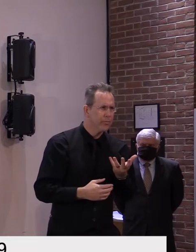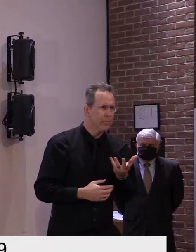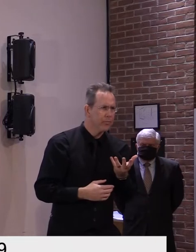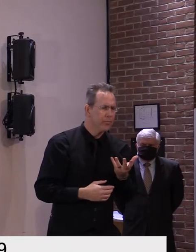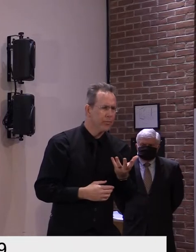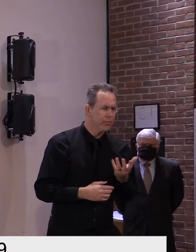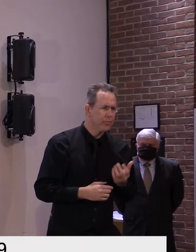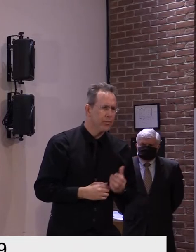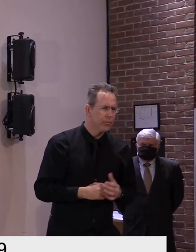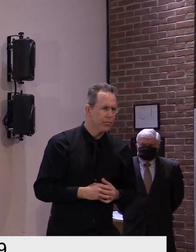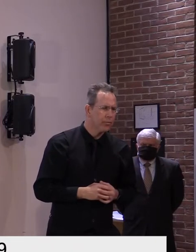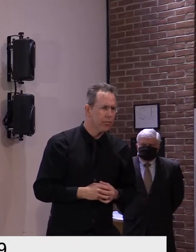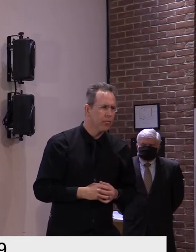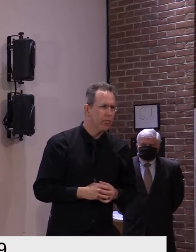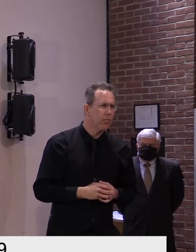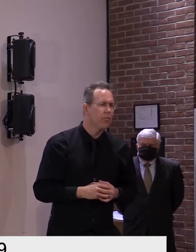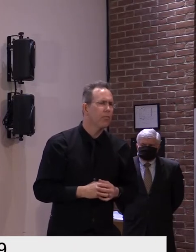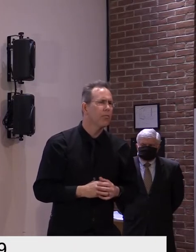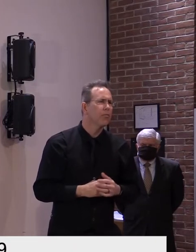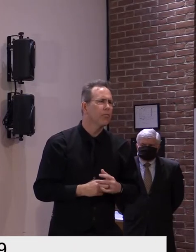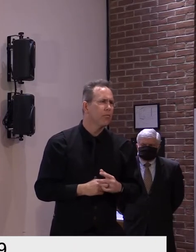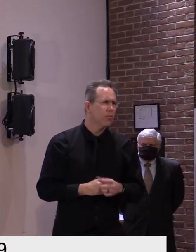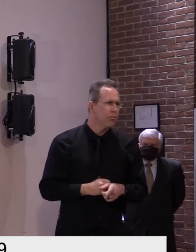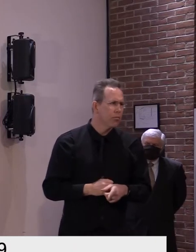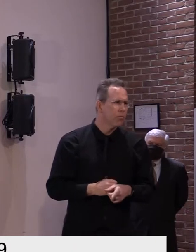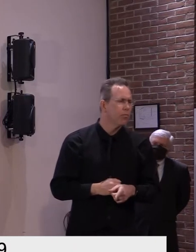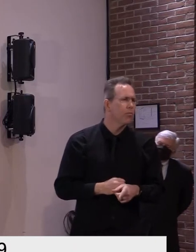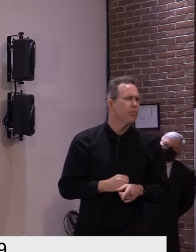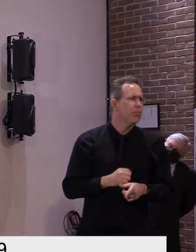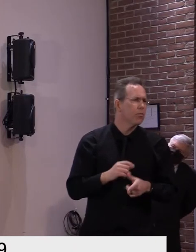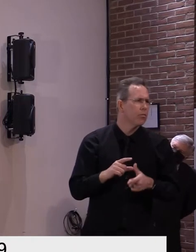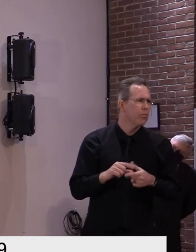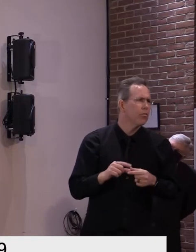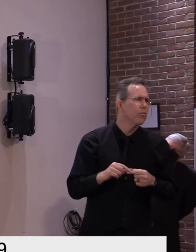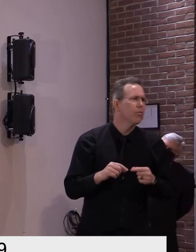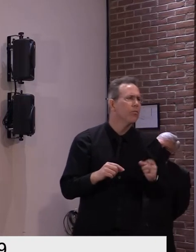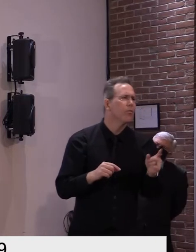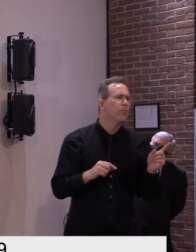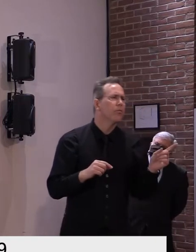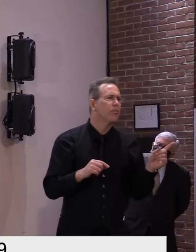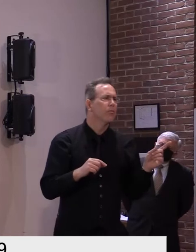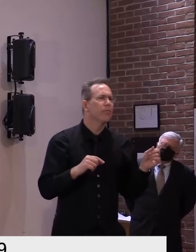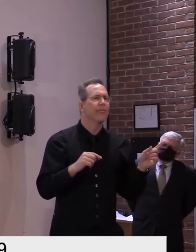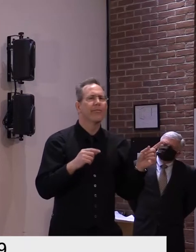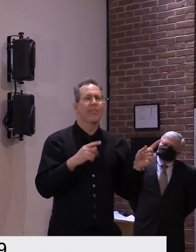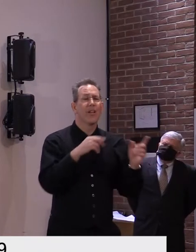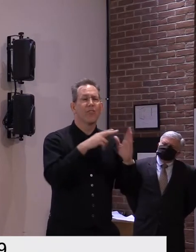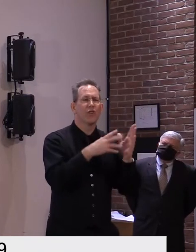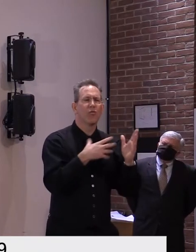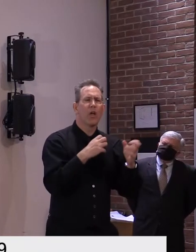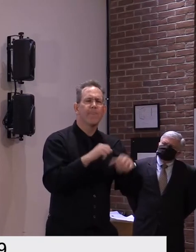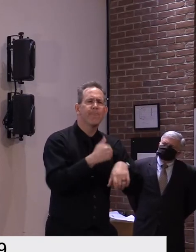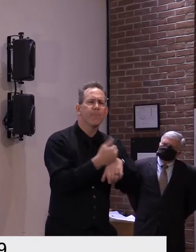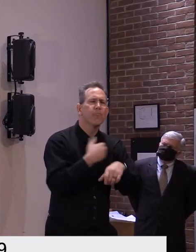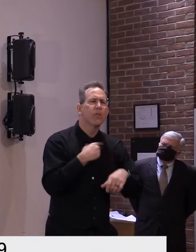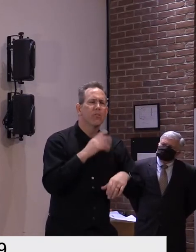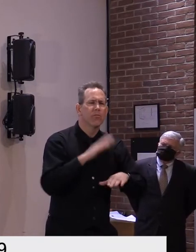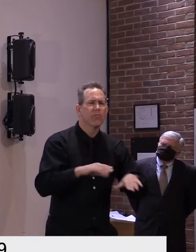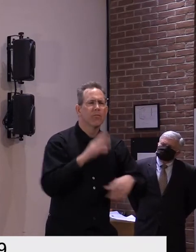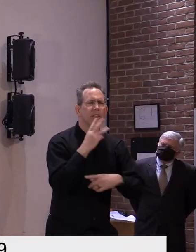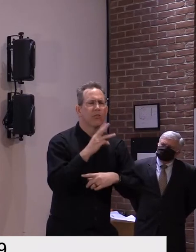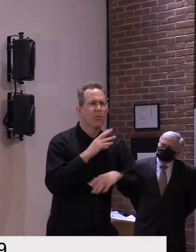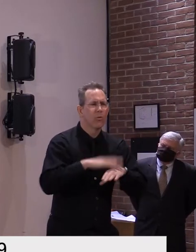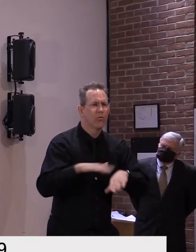16-year-old, high-risk 16-year-old for the vaccine. And from what I understand, only Pfizer